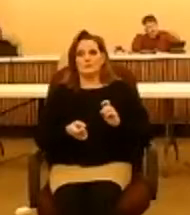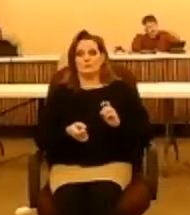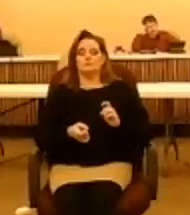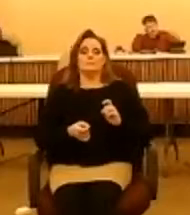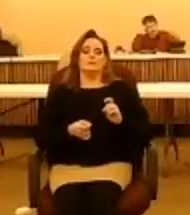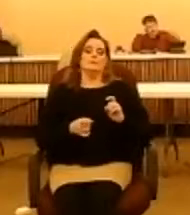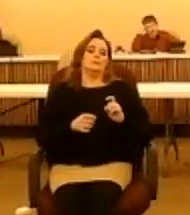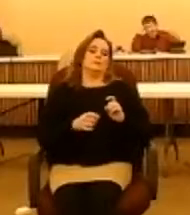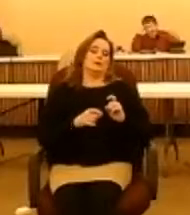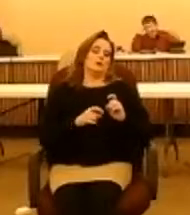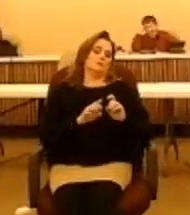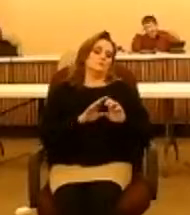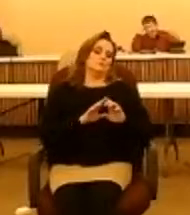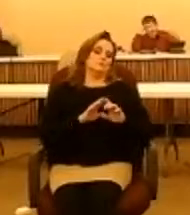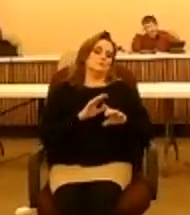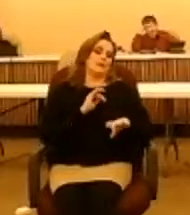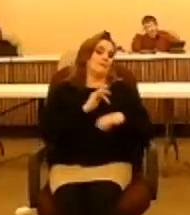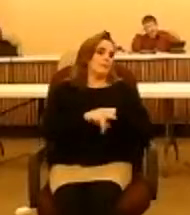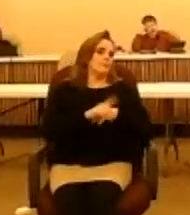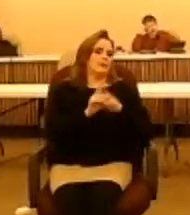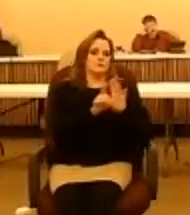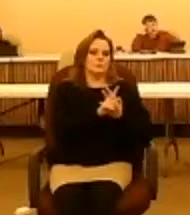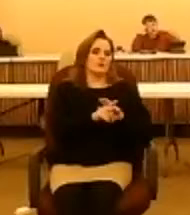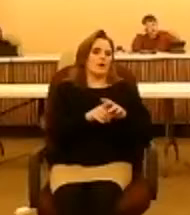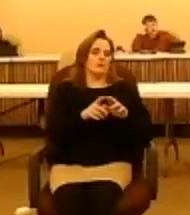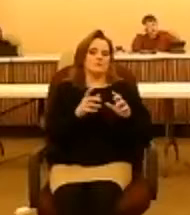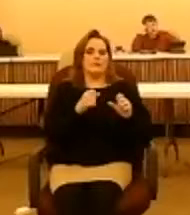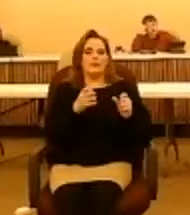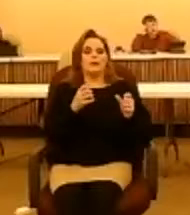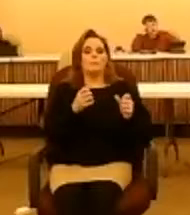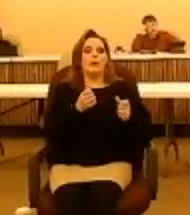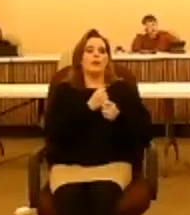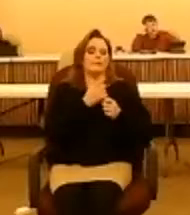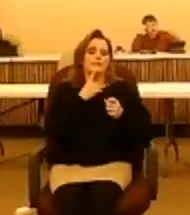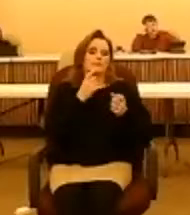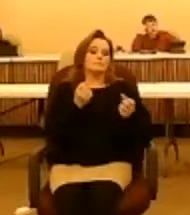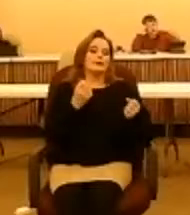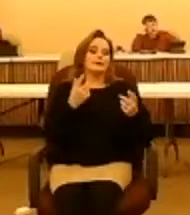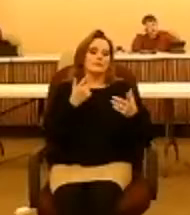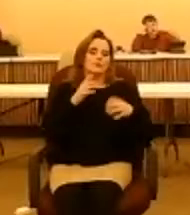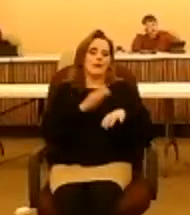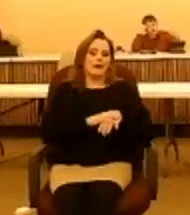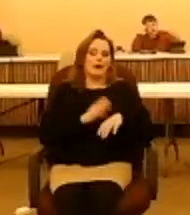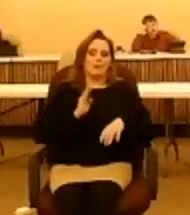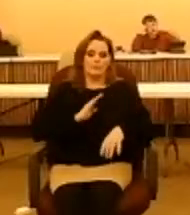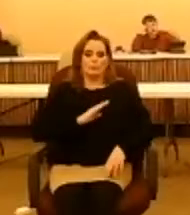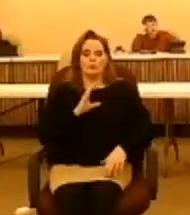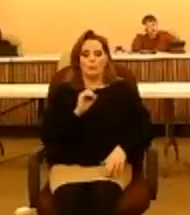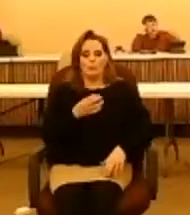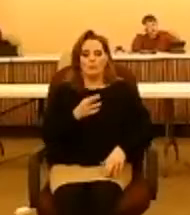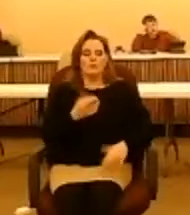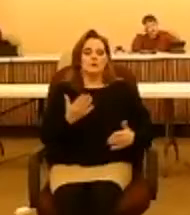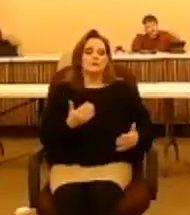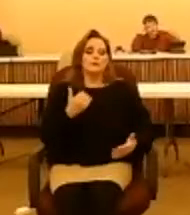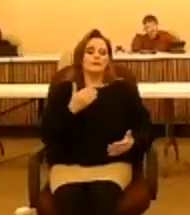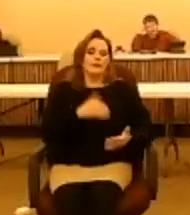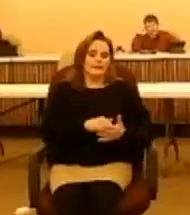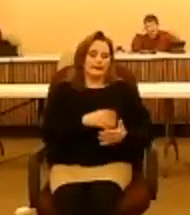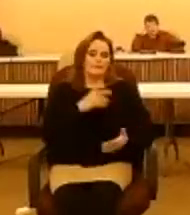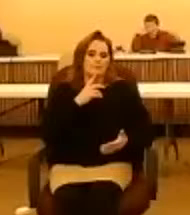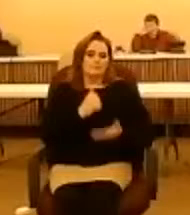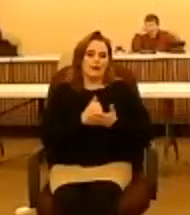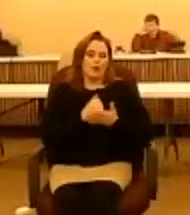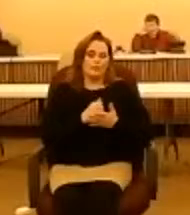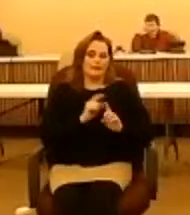openings occur, and that they would love to have a number of you on the board and or again helping out on various projects,